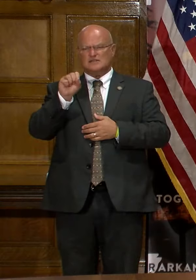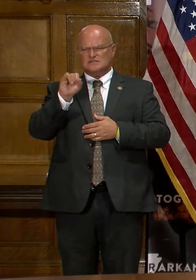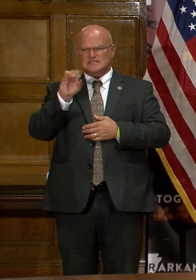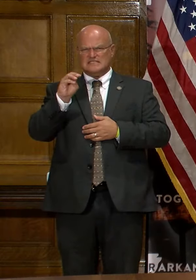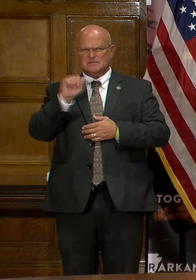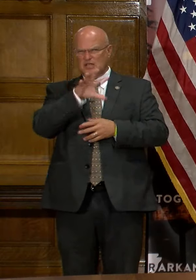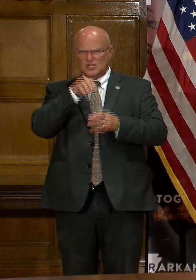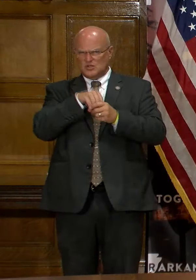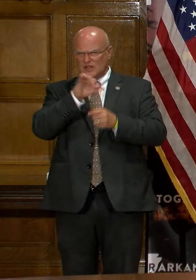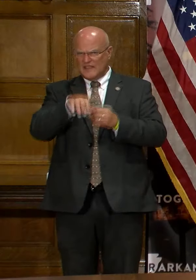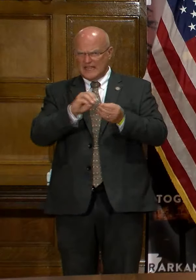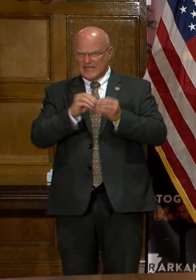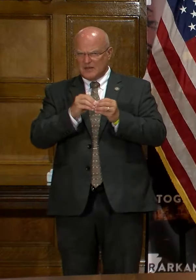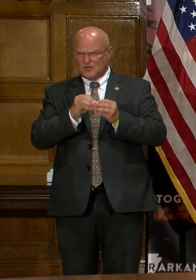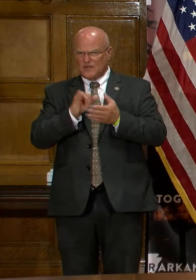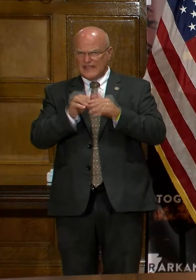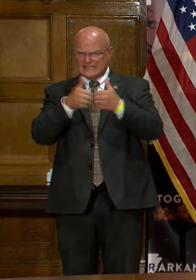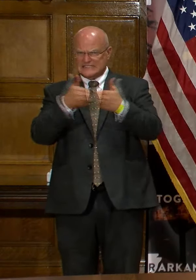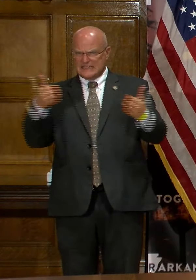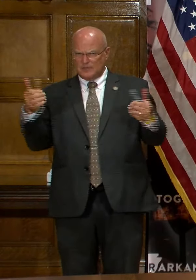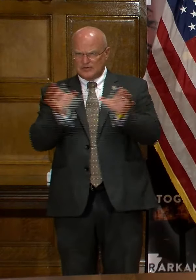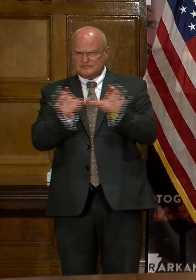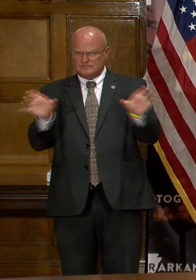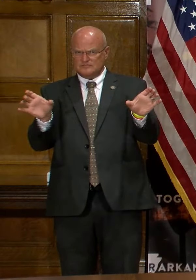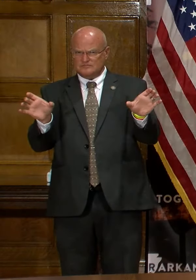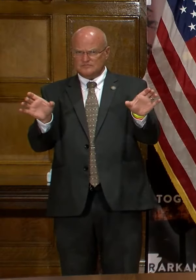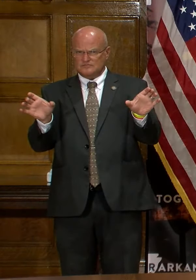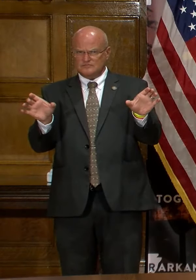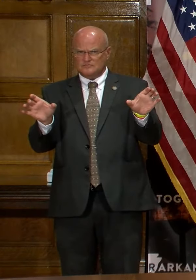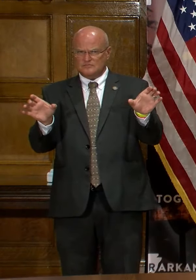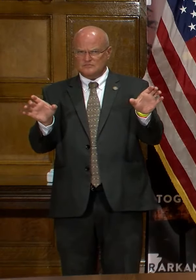be included on that number, or will that be a separate number?